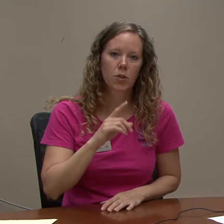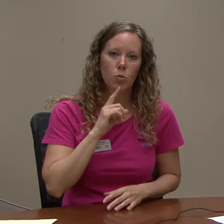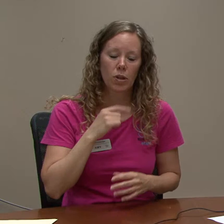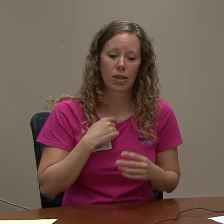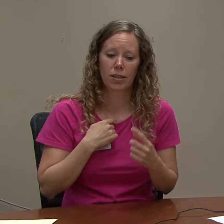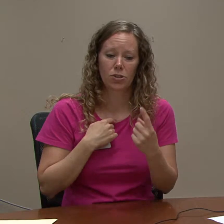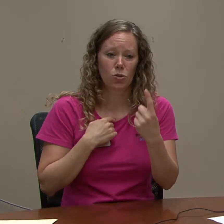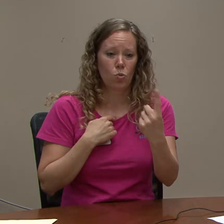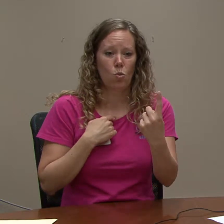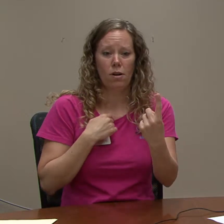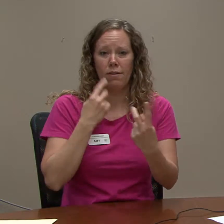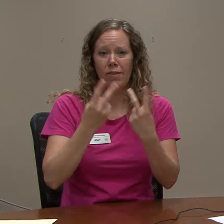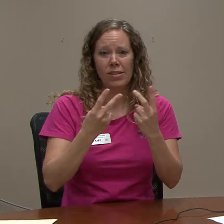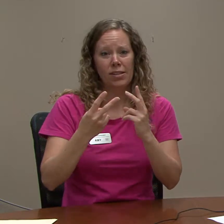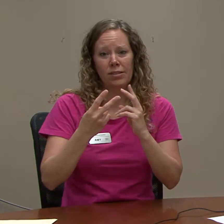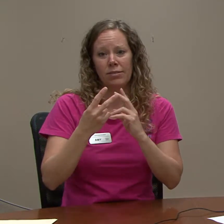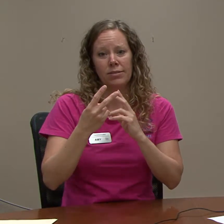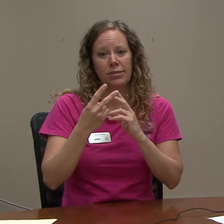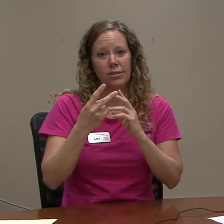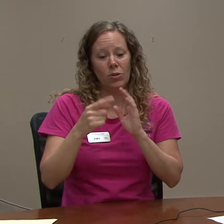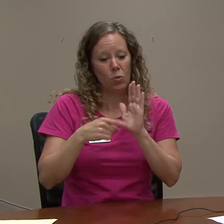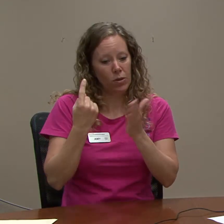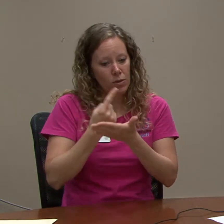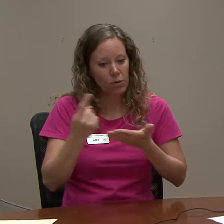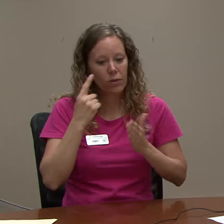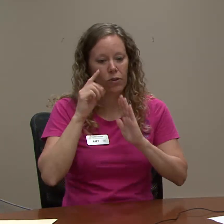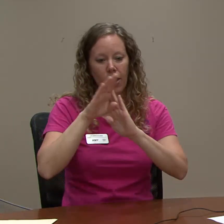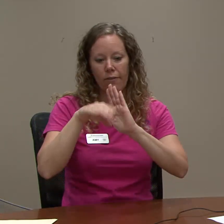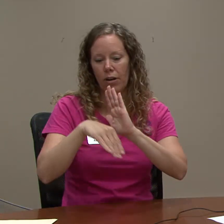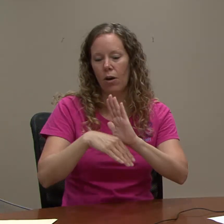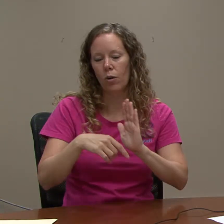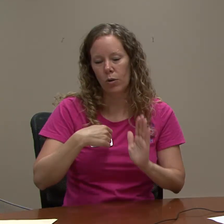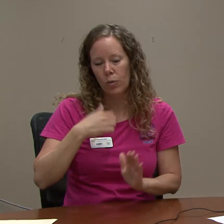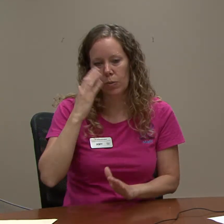1 visit 30 minutes a week, and we recognize that.